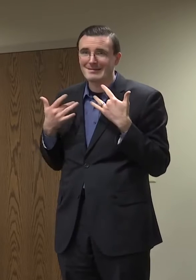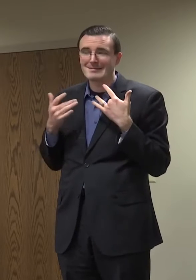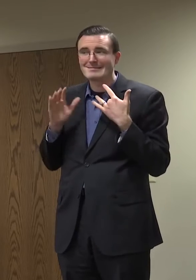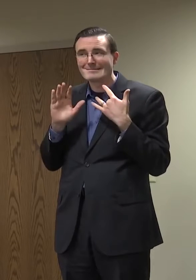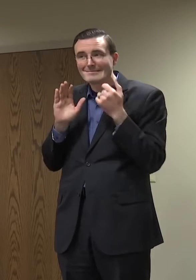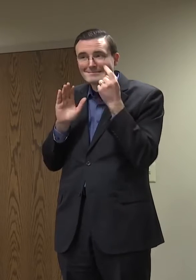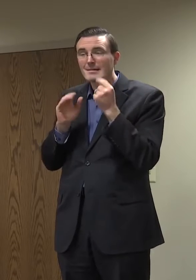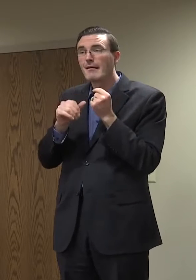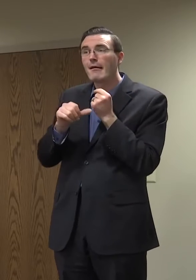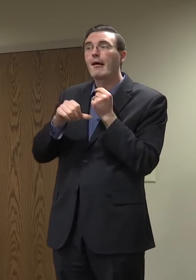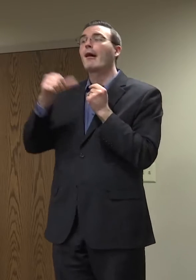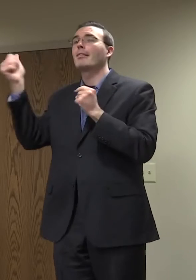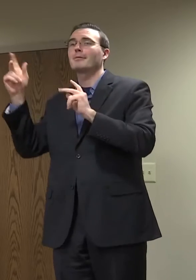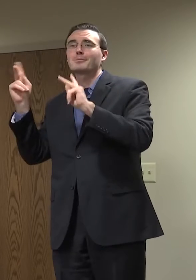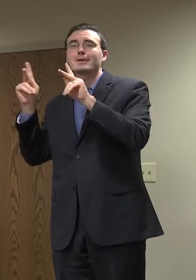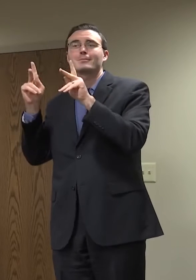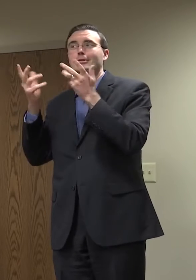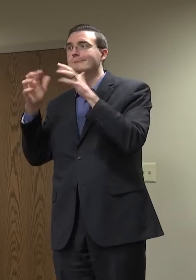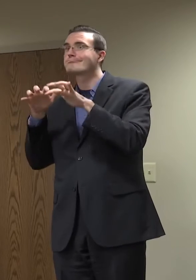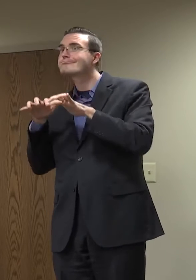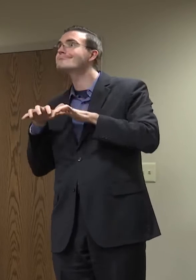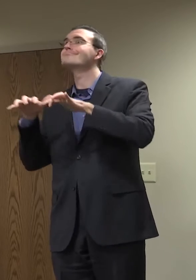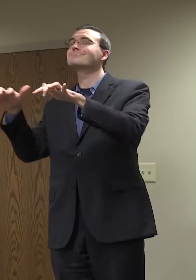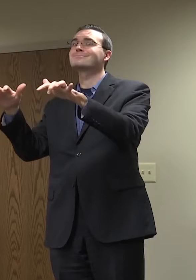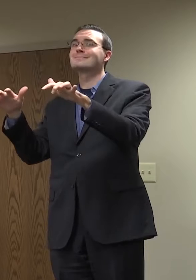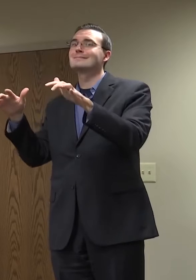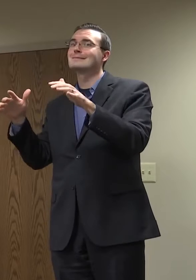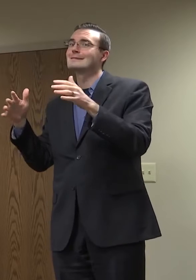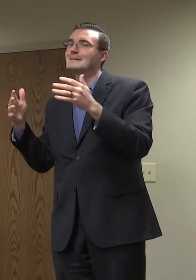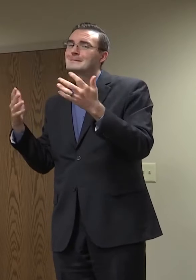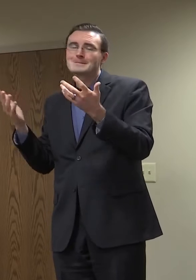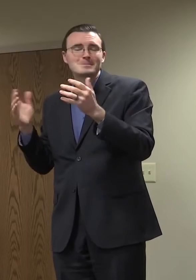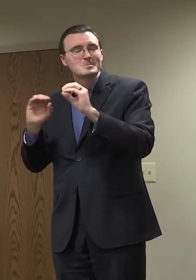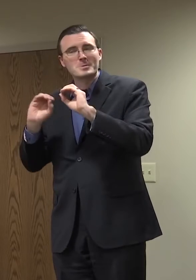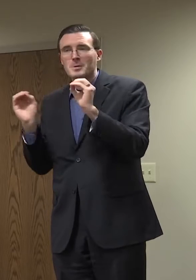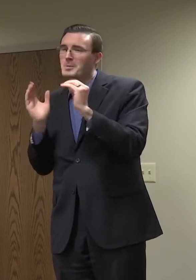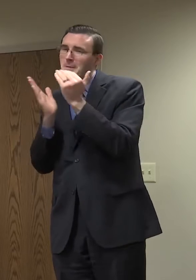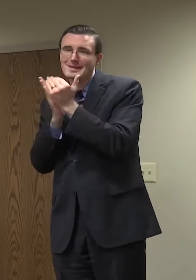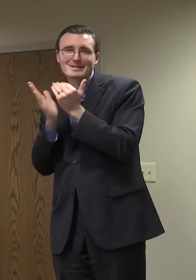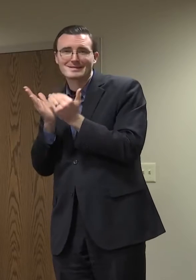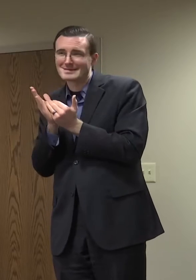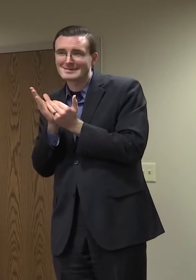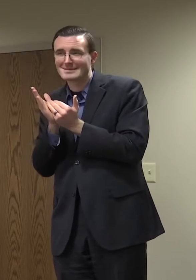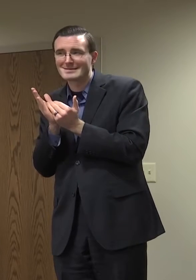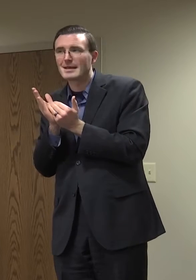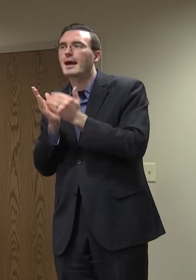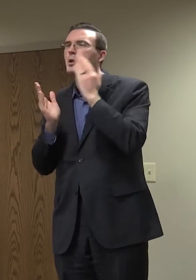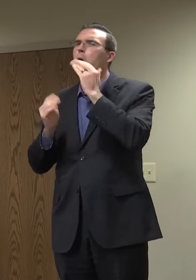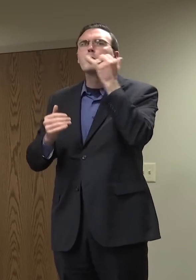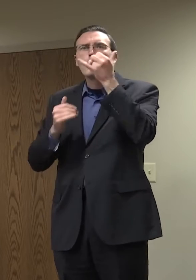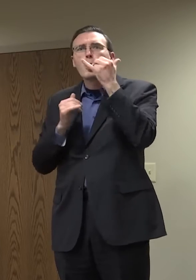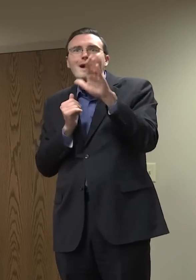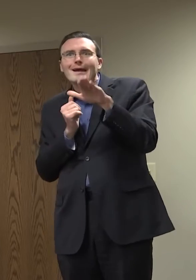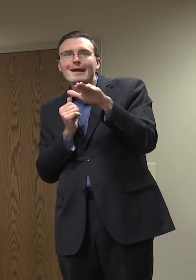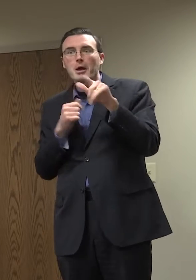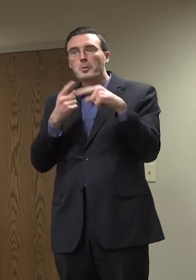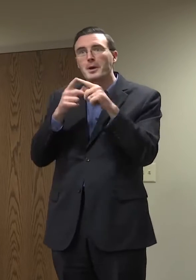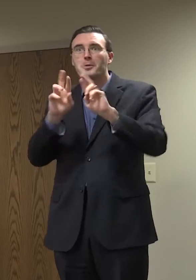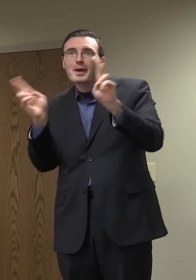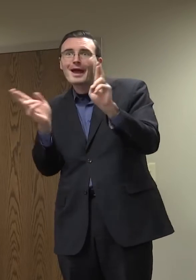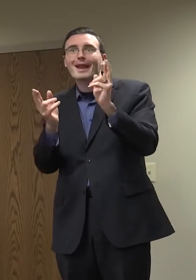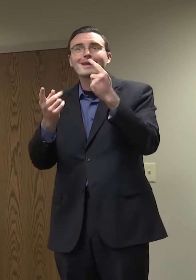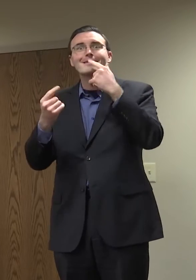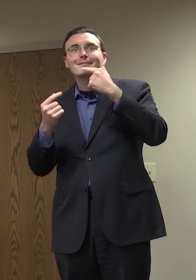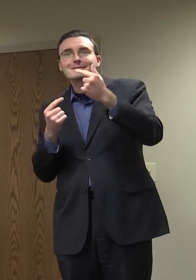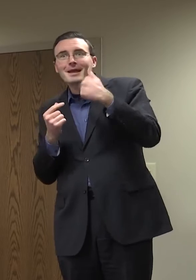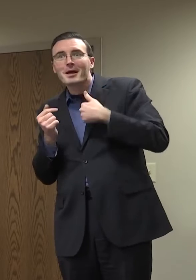time. I know we are all receiving calls saying, please put me on the list, call me when it's available. We will announce